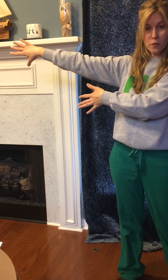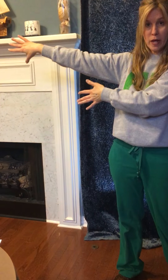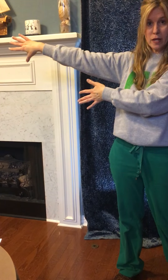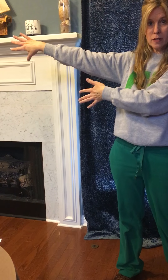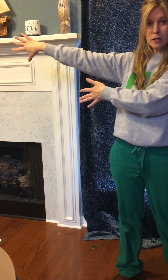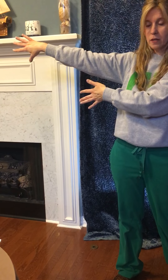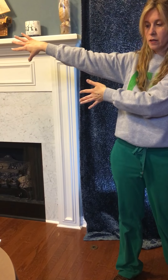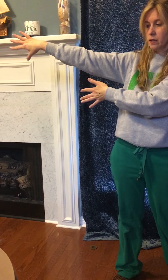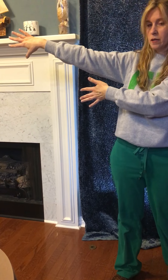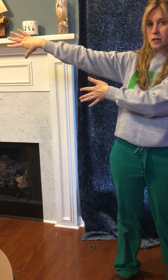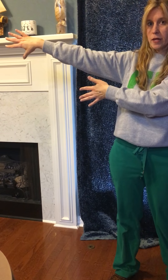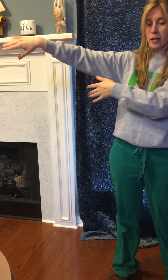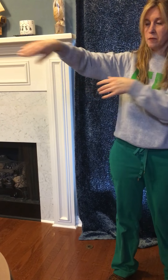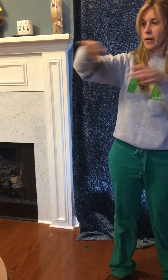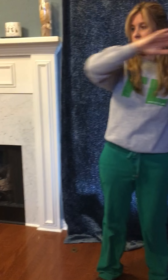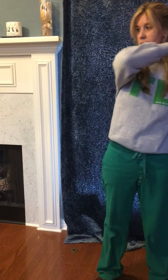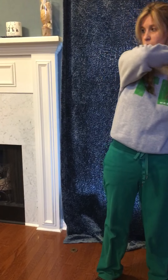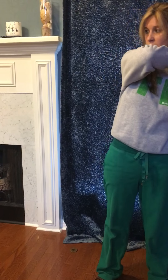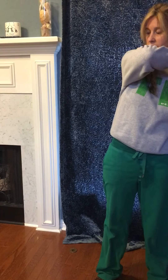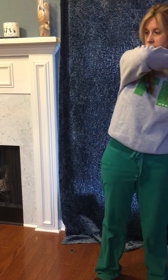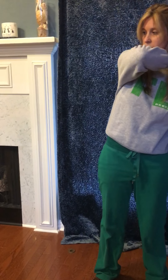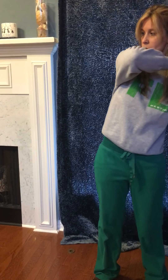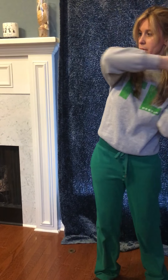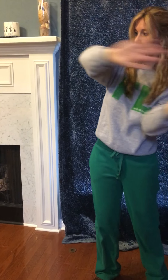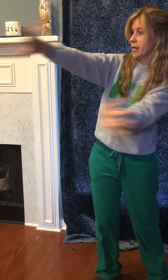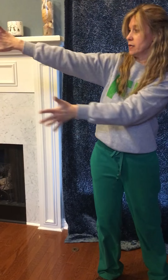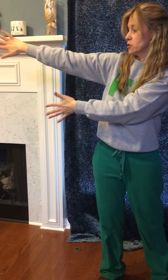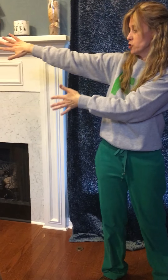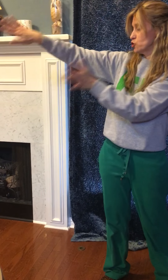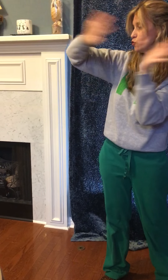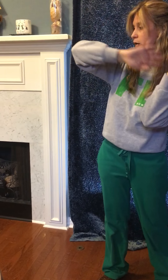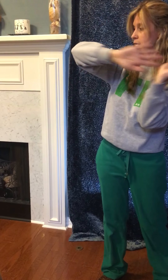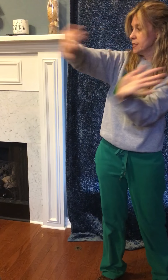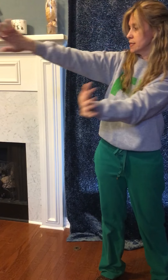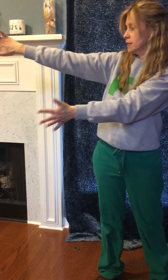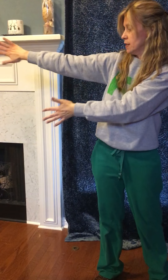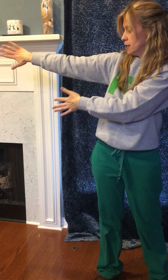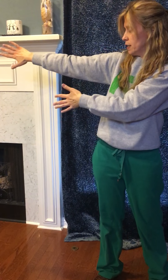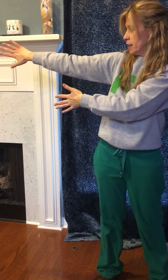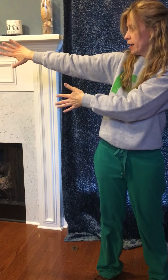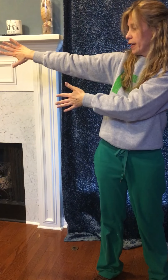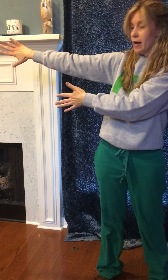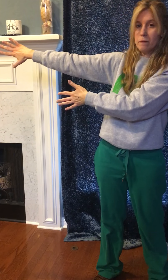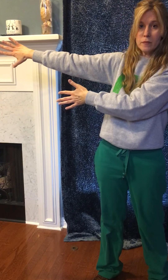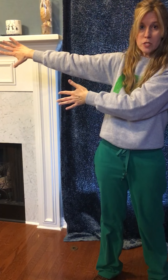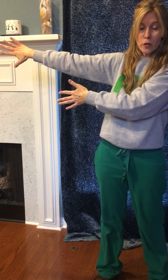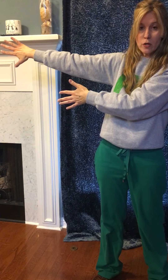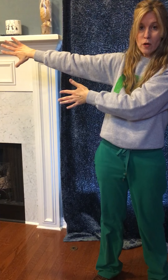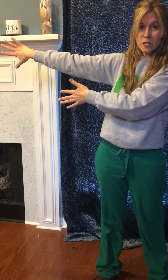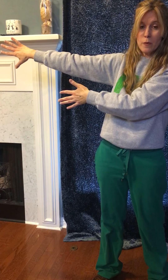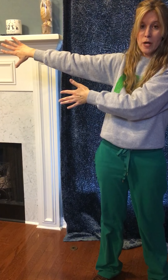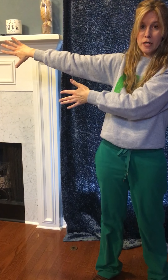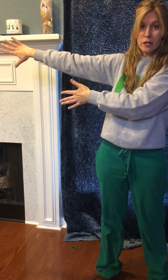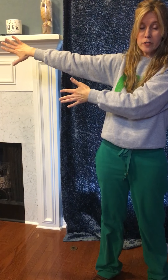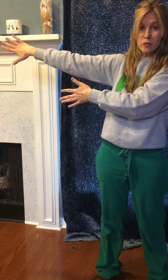way. And then my hands, as I do it, my hands are straight and straight across my body here. So you